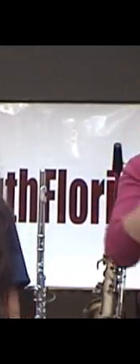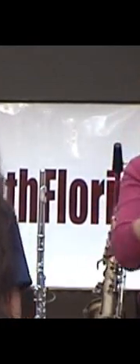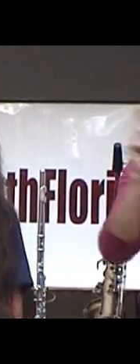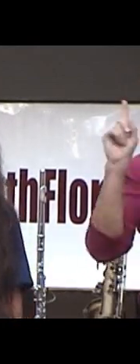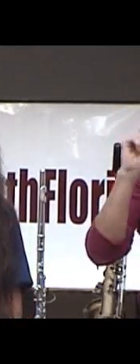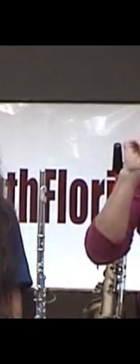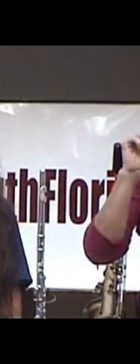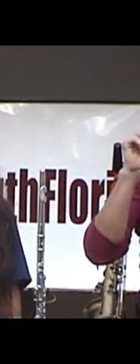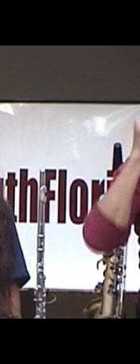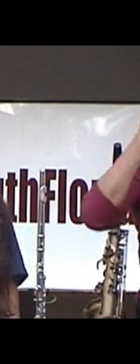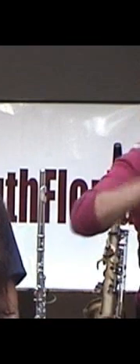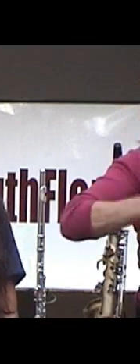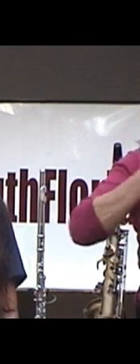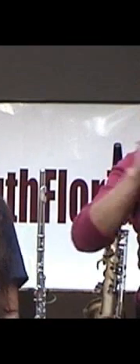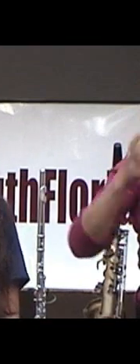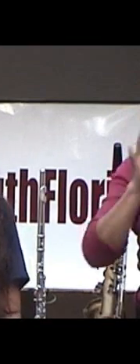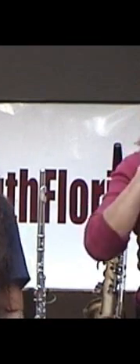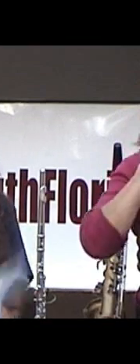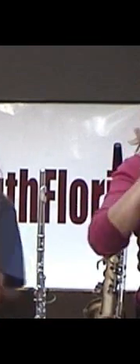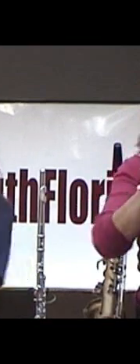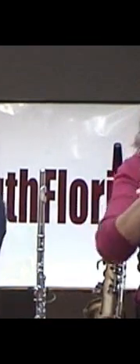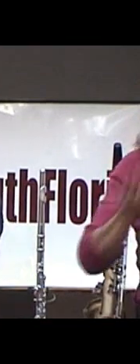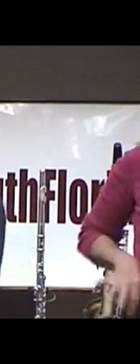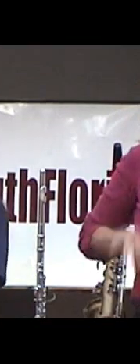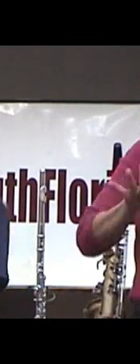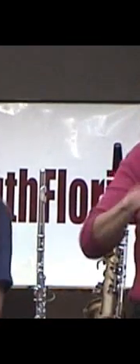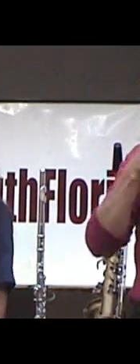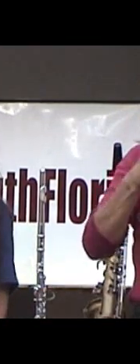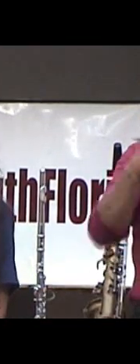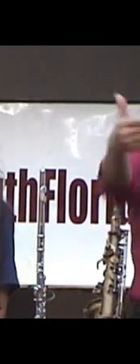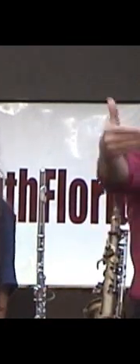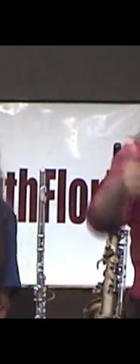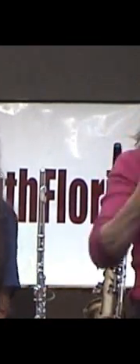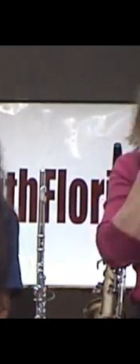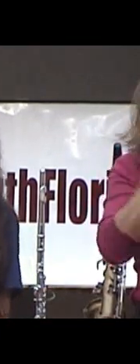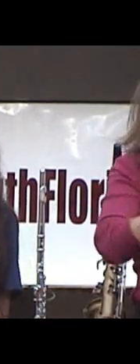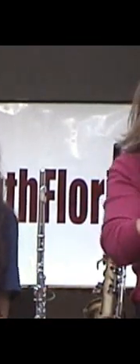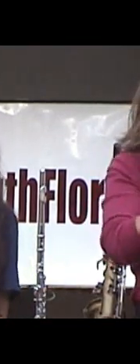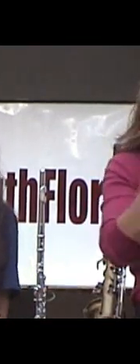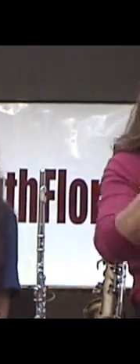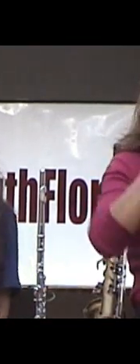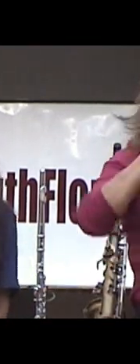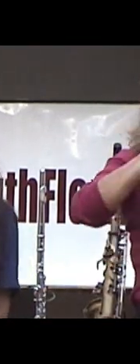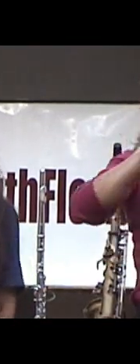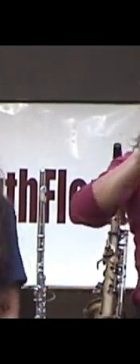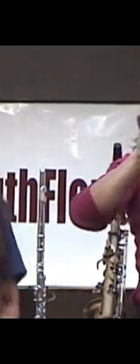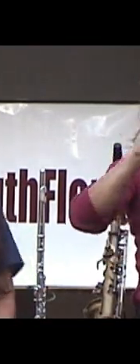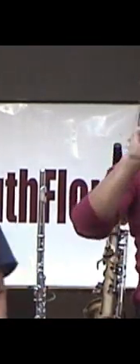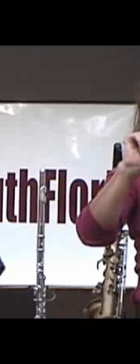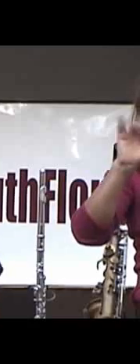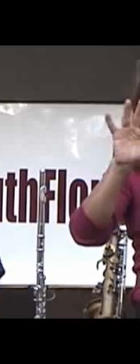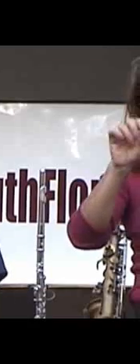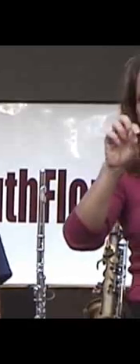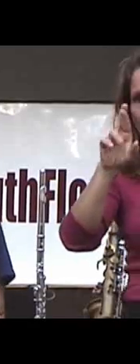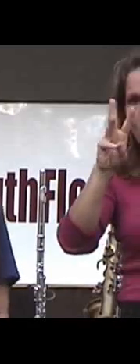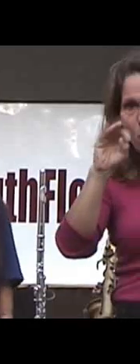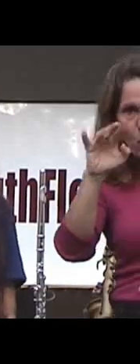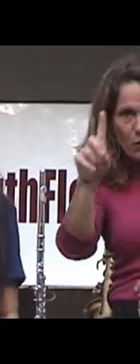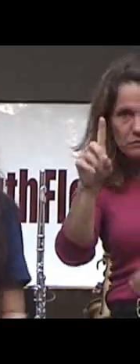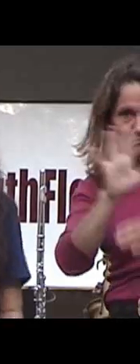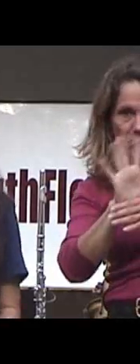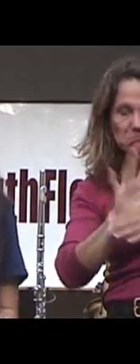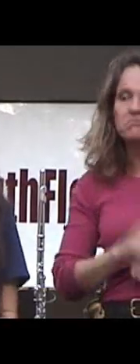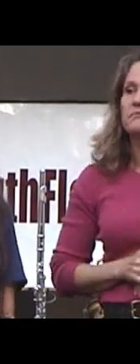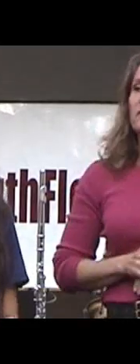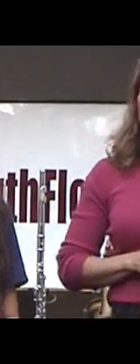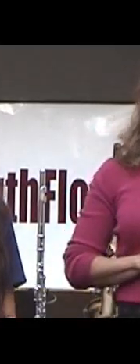geography class, we watched a movie called Pay It Forward. How many of you guys seen that movie? Good movie, huh? Now, we're